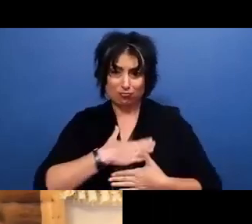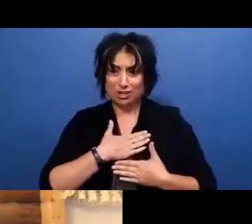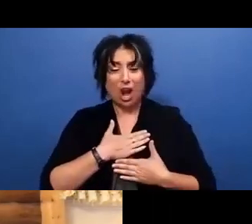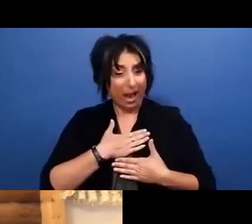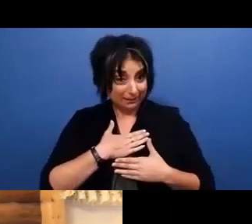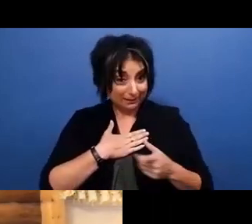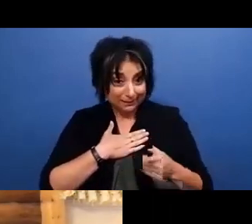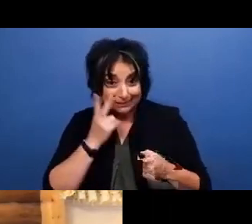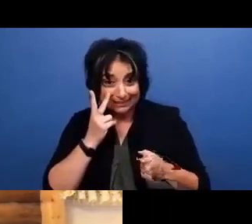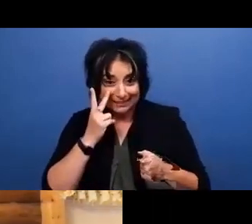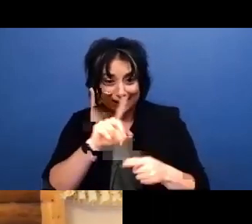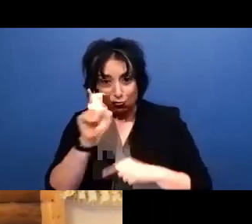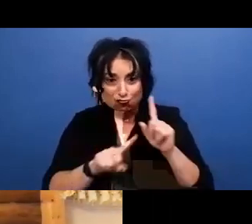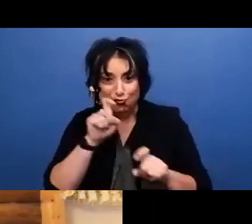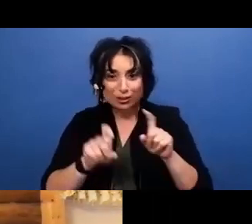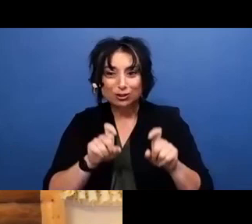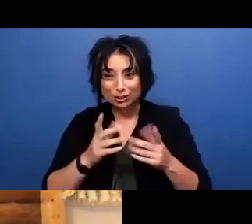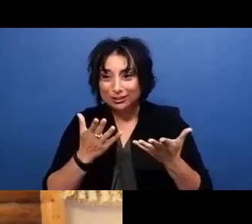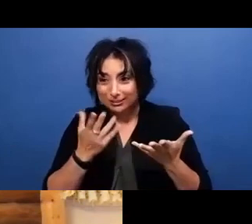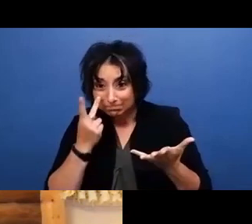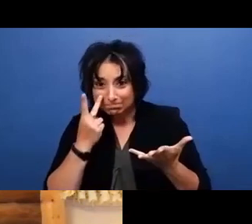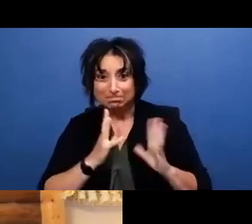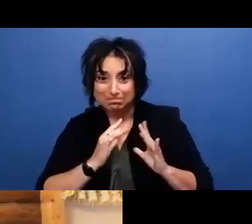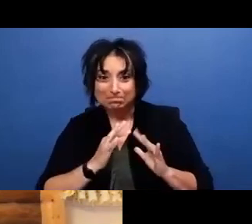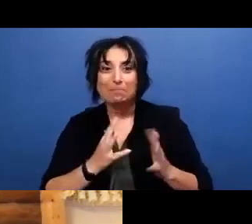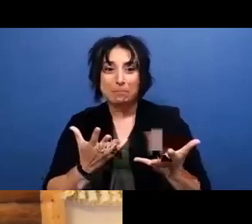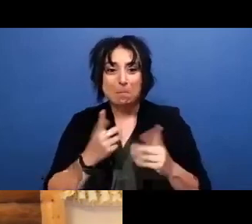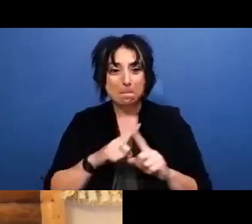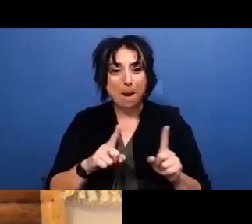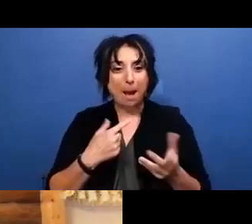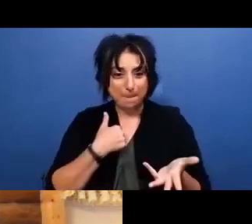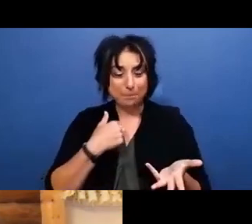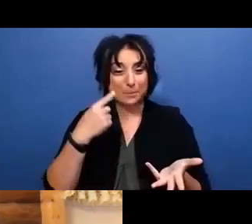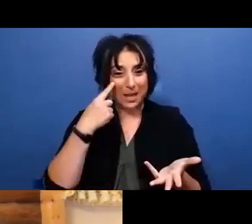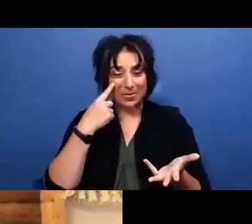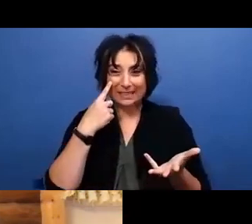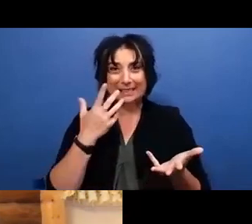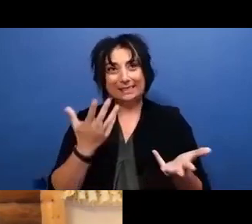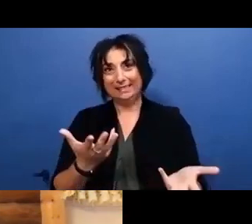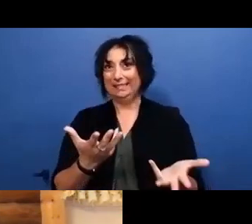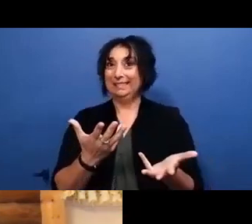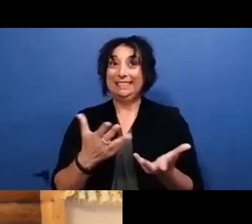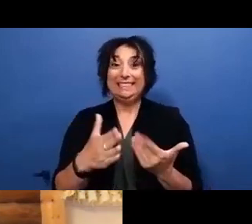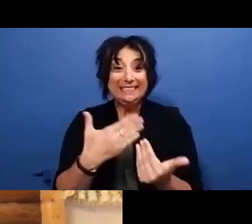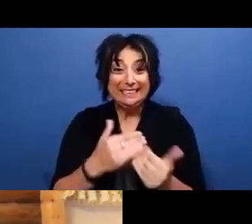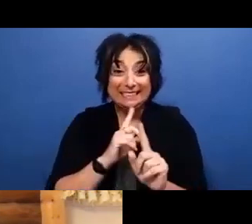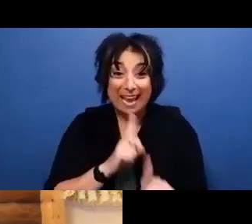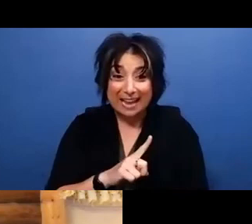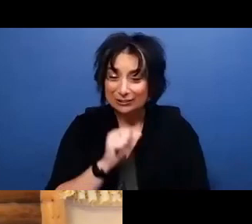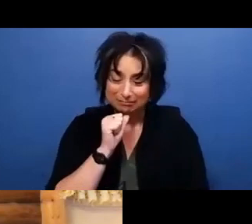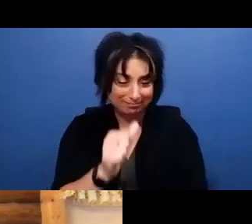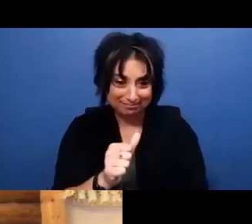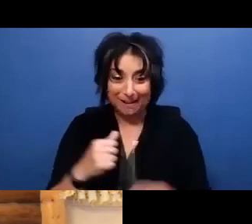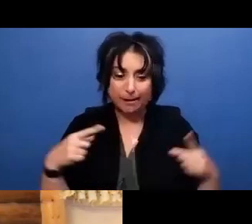in our Q&A, but I think it's complicated, it's